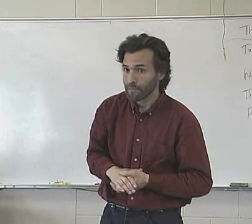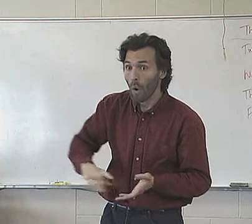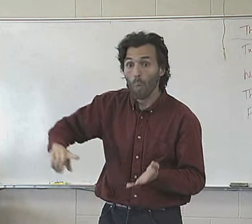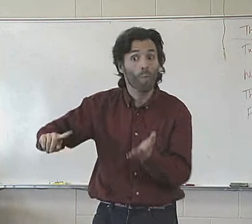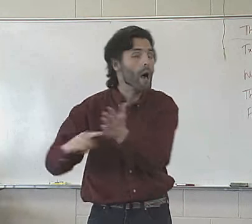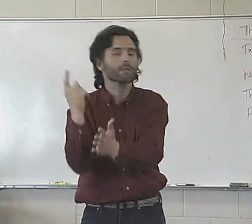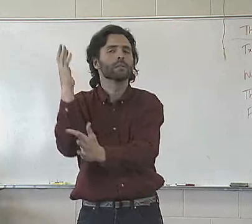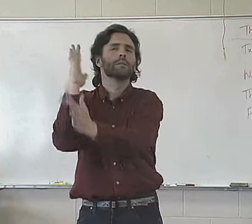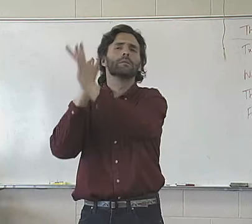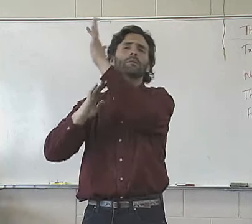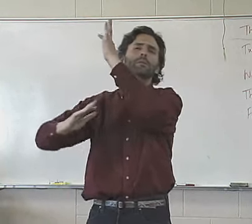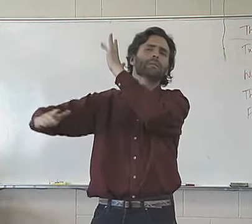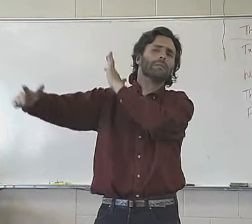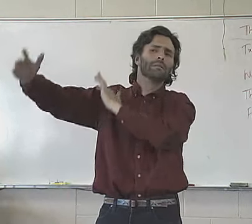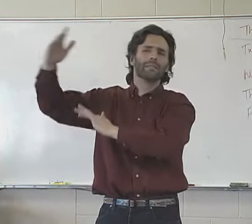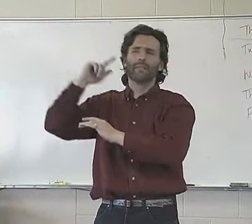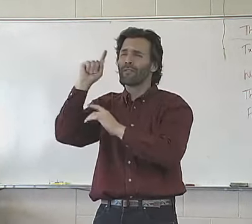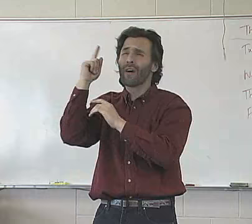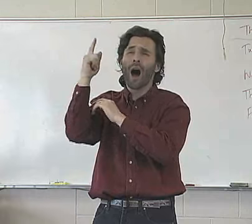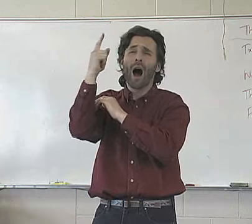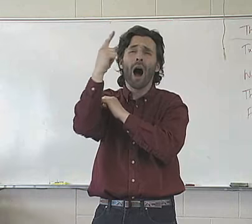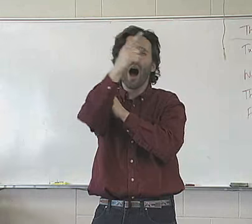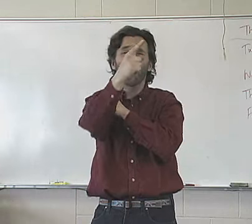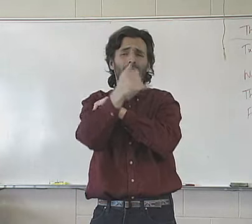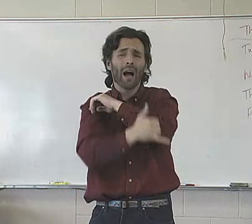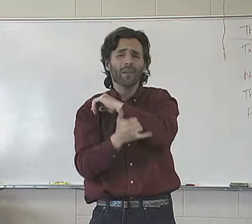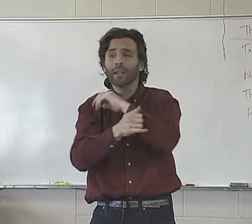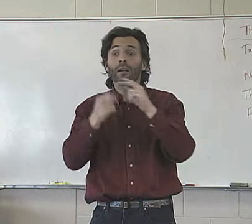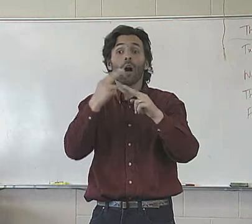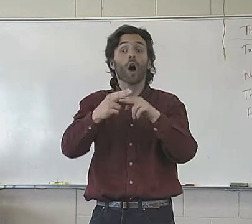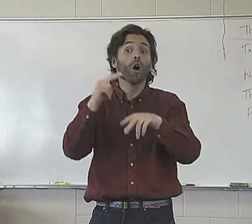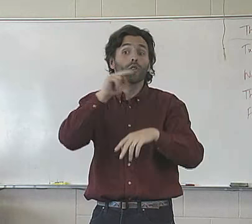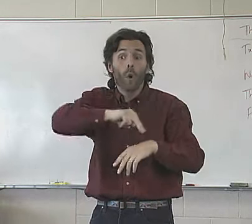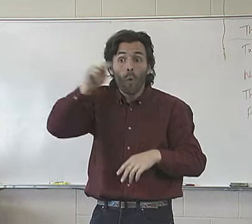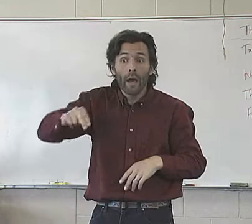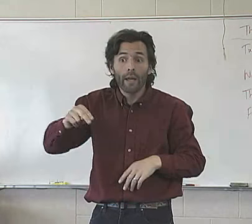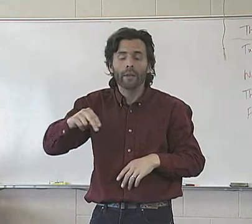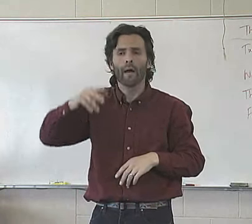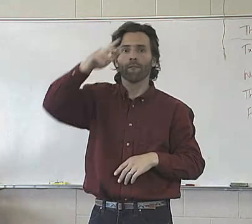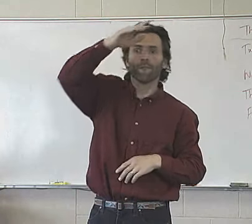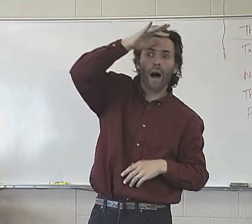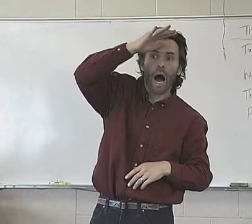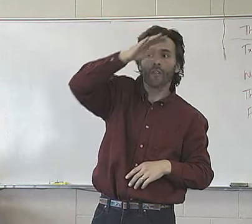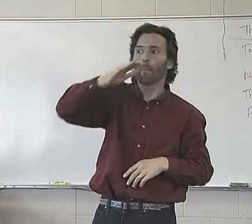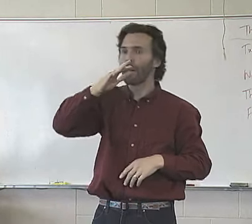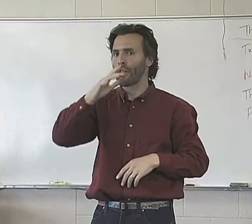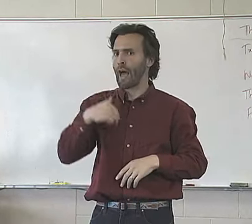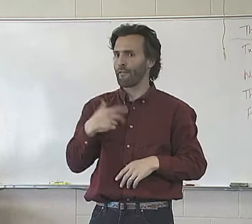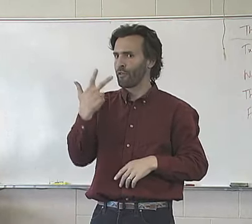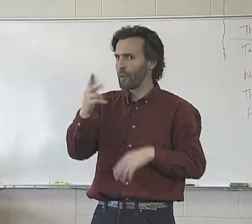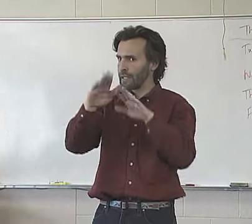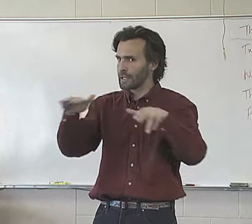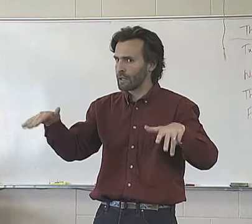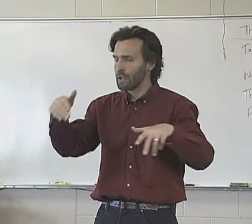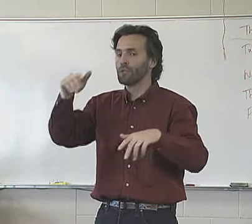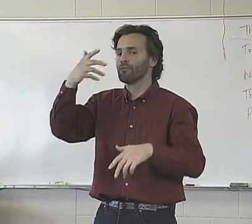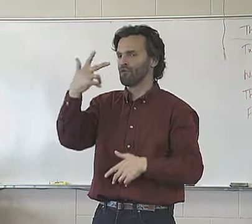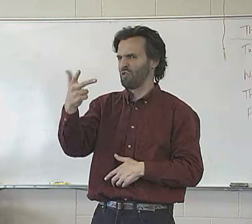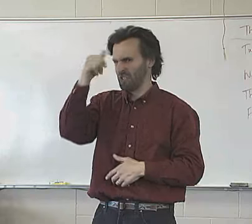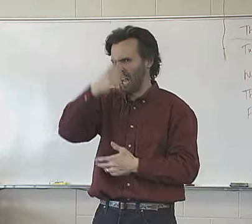time ago, in a far, far away country called Norway, there lived a father and a mother who had 3 sons. The father was a woodcutter. He had a